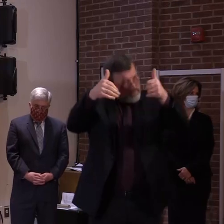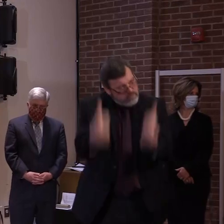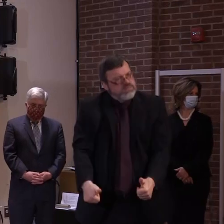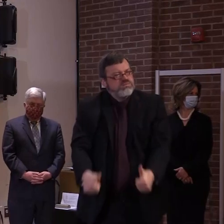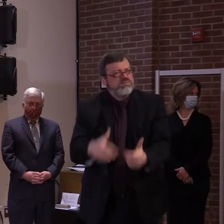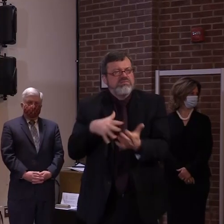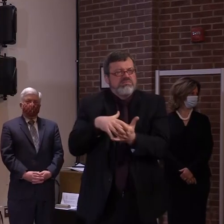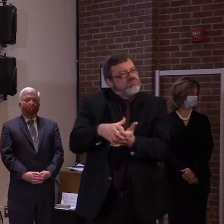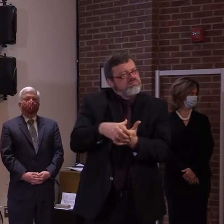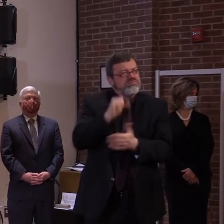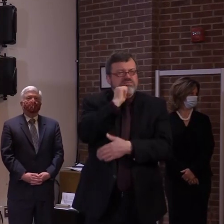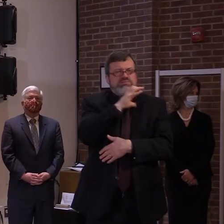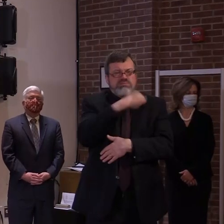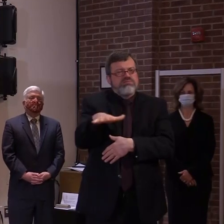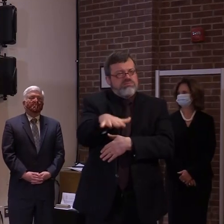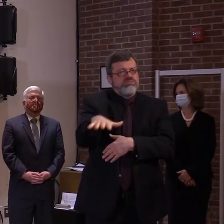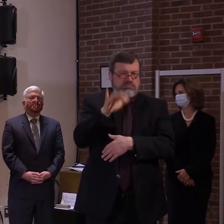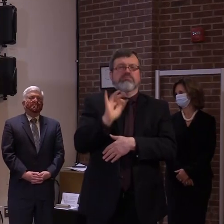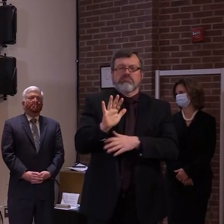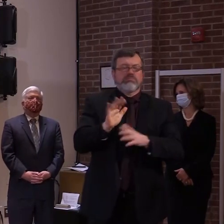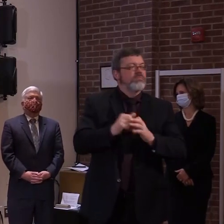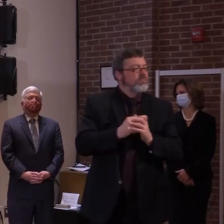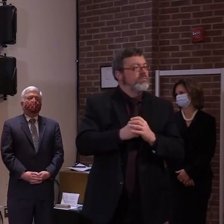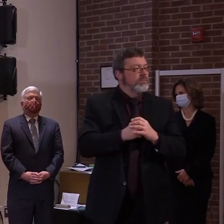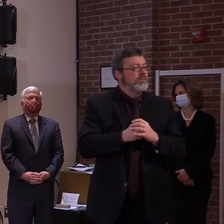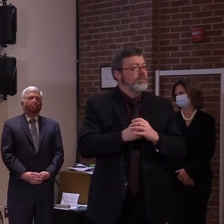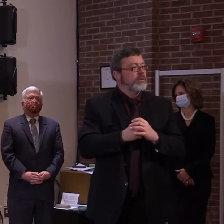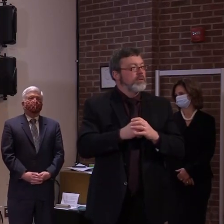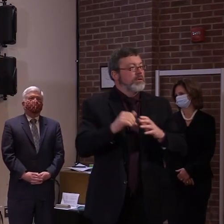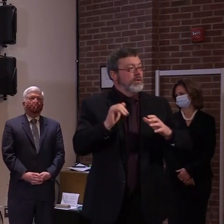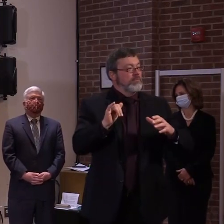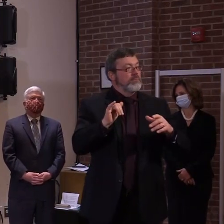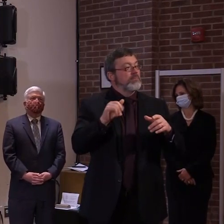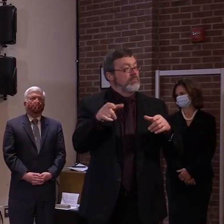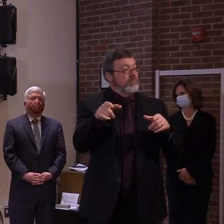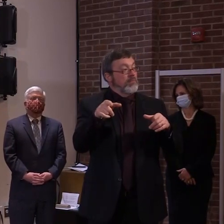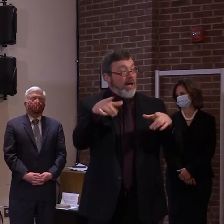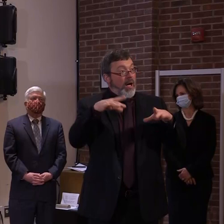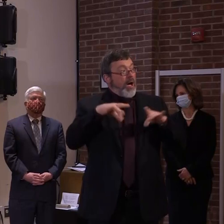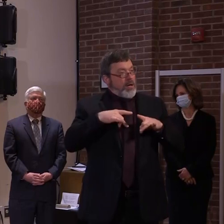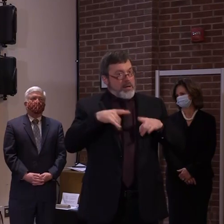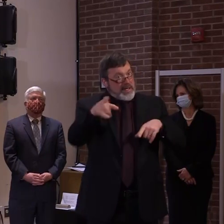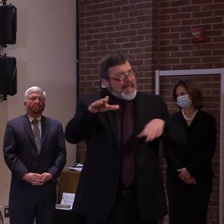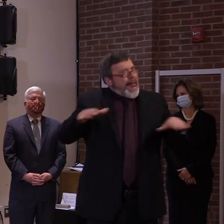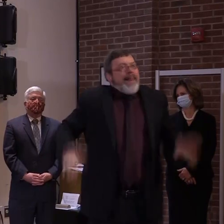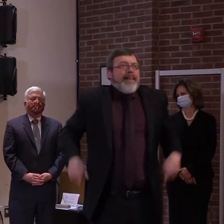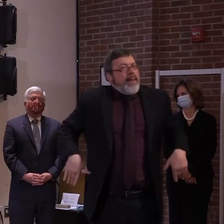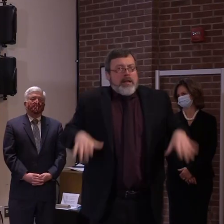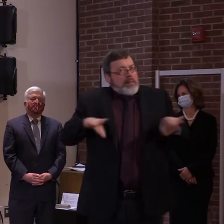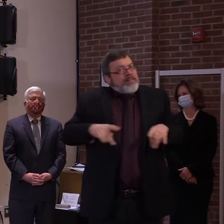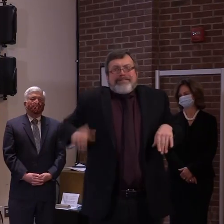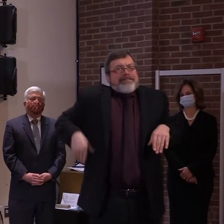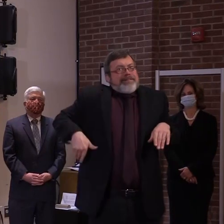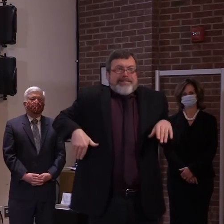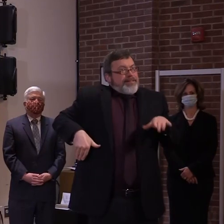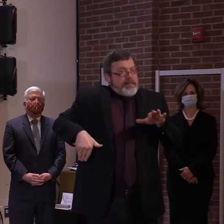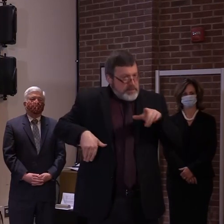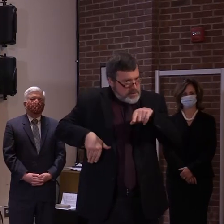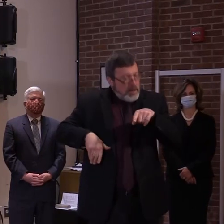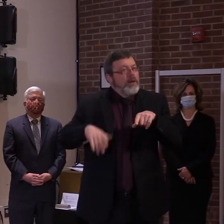vaccination. It's used for people who have not yet been exposed or infected with COVID, so it's